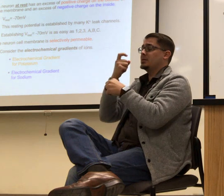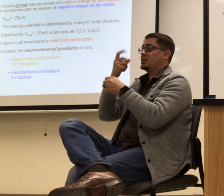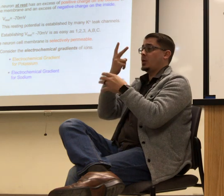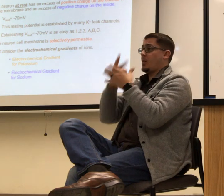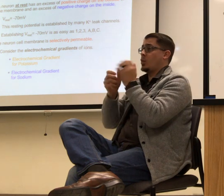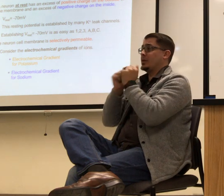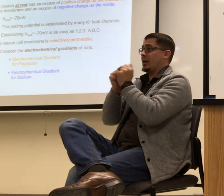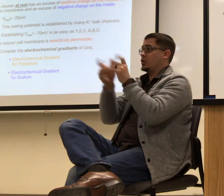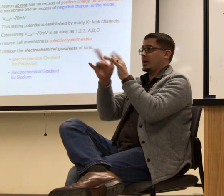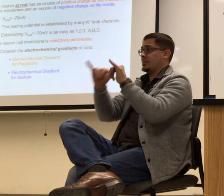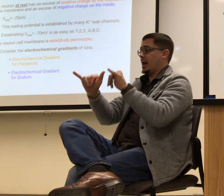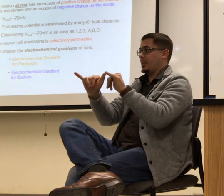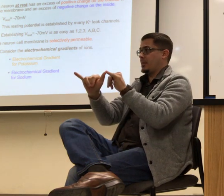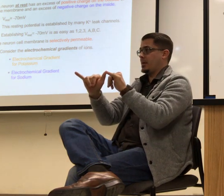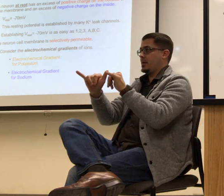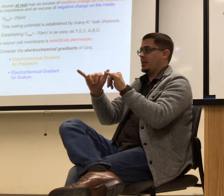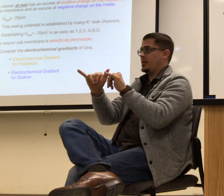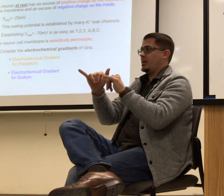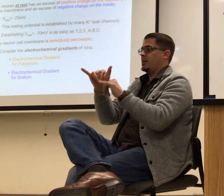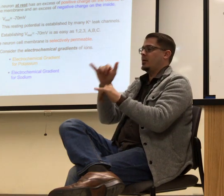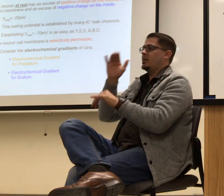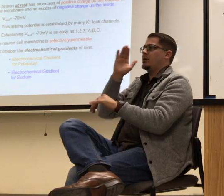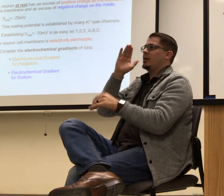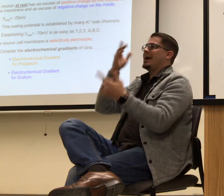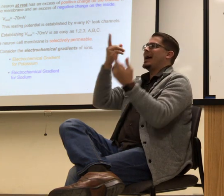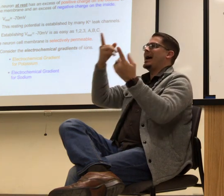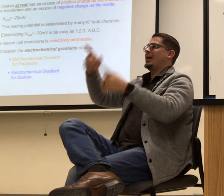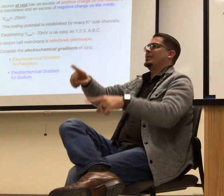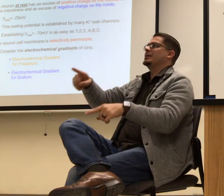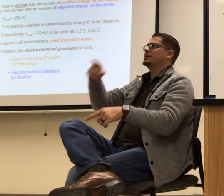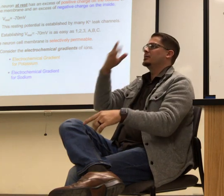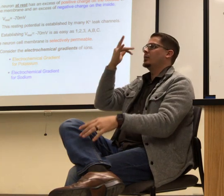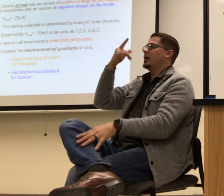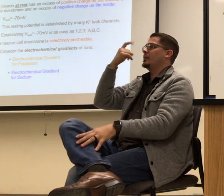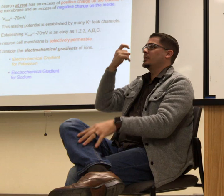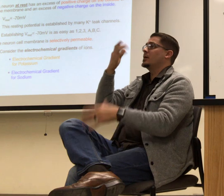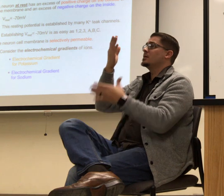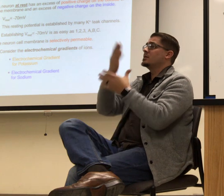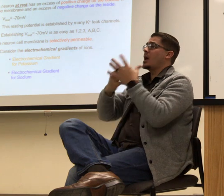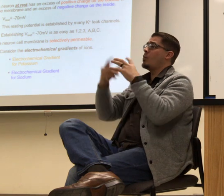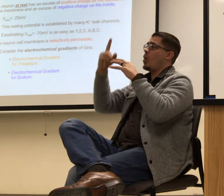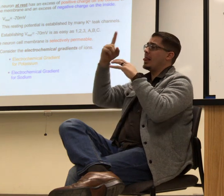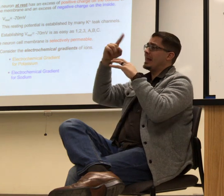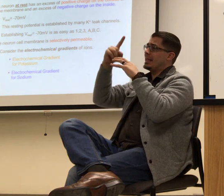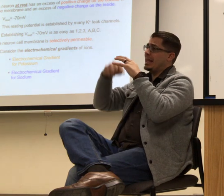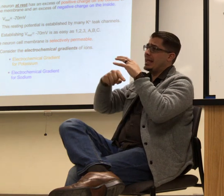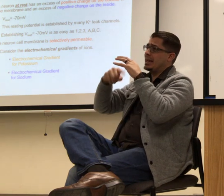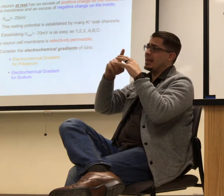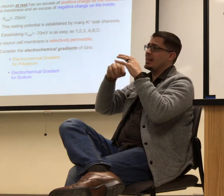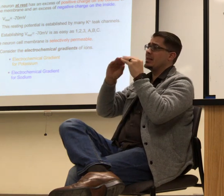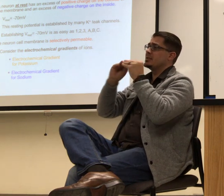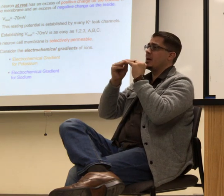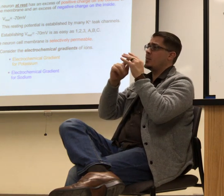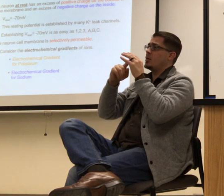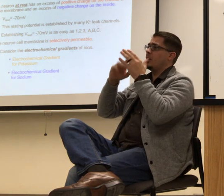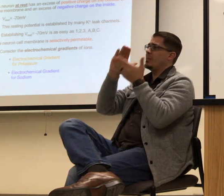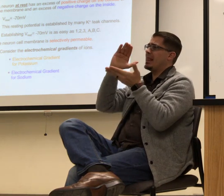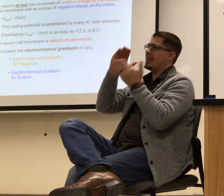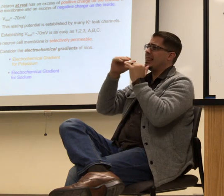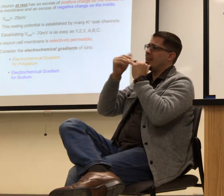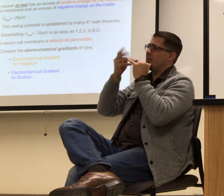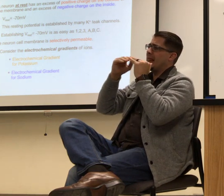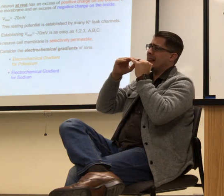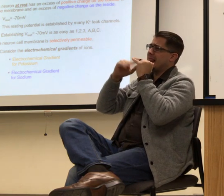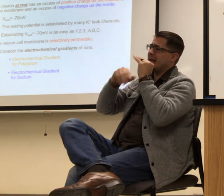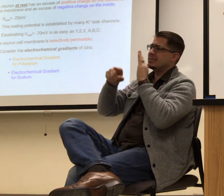there together at the same time. What it'll do is some will leak in. It'll bring this number a little less negative,